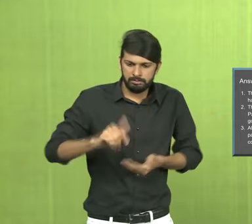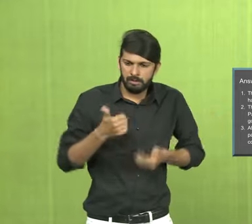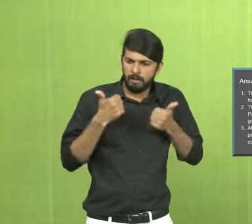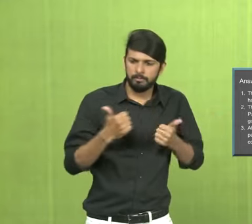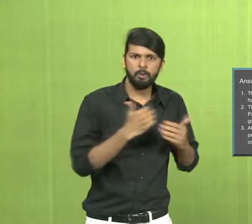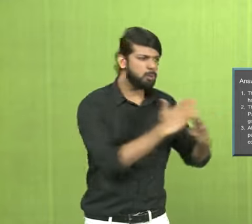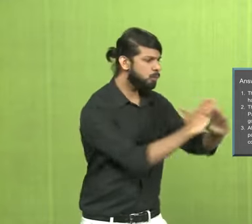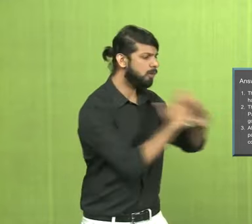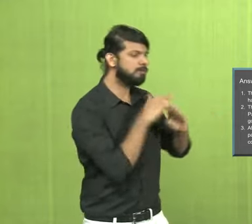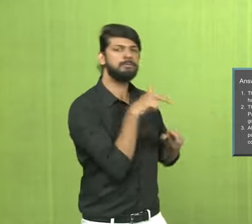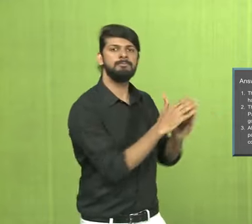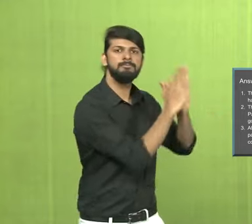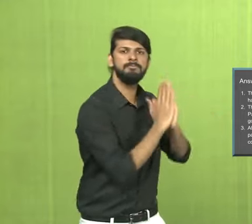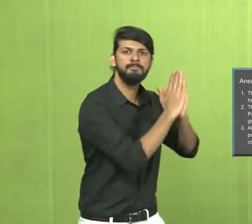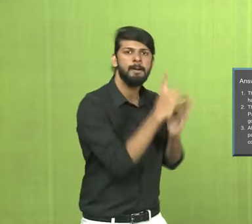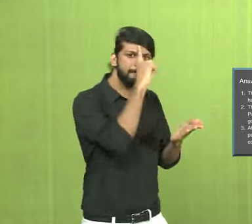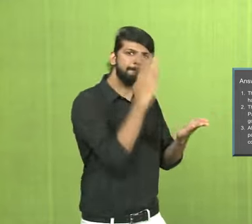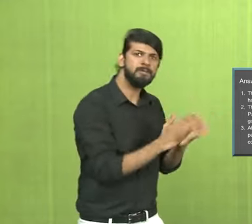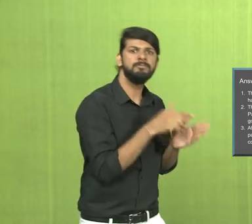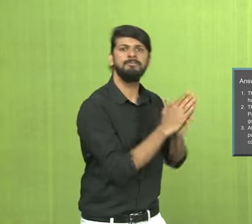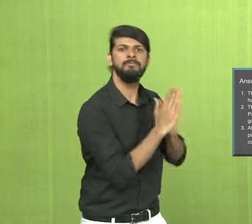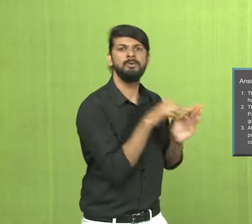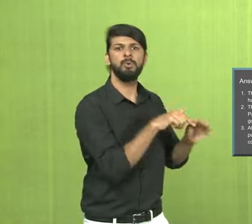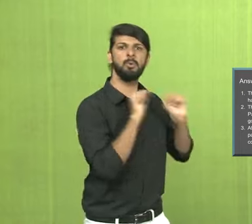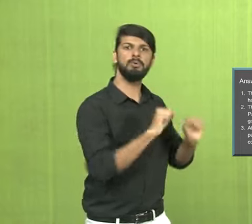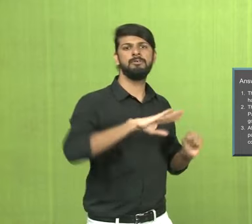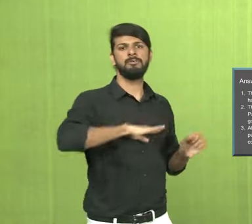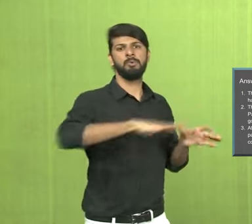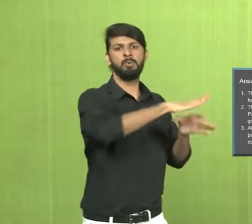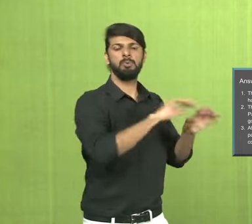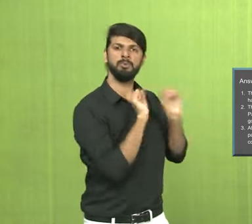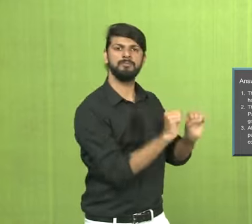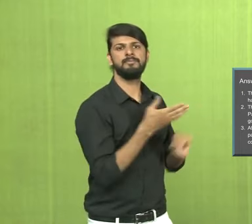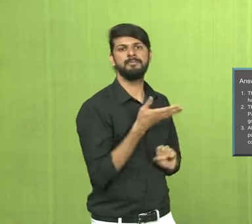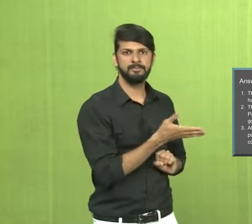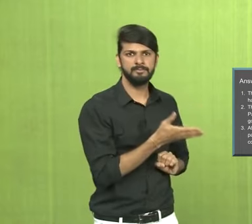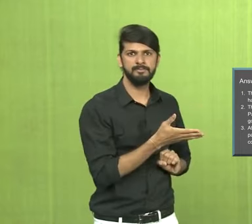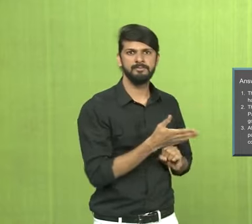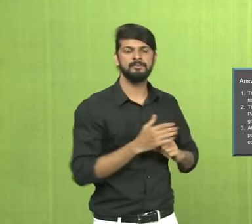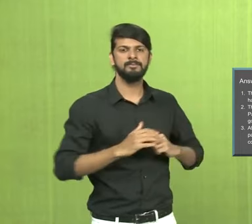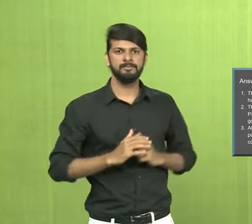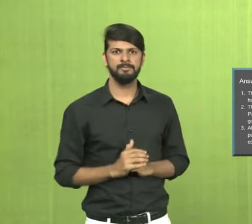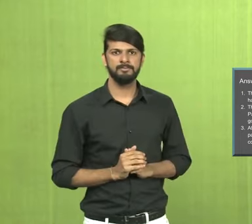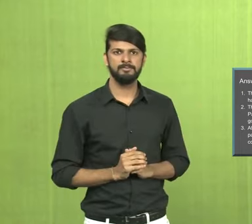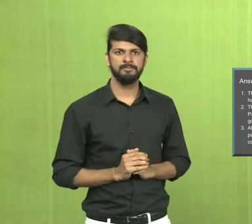to the tribal deity who supports, protects and ensures fertility after marriage.